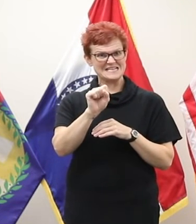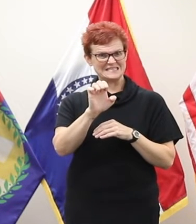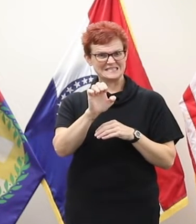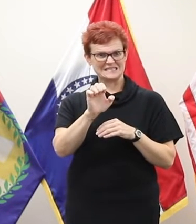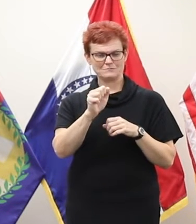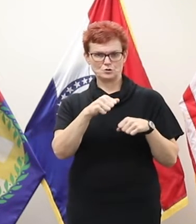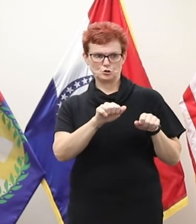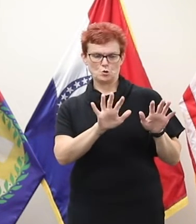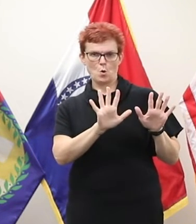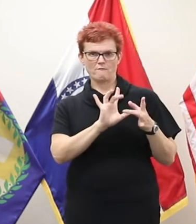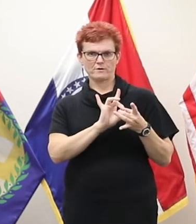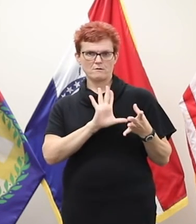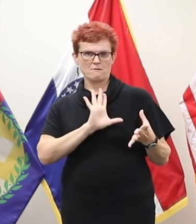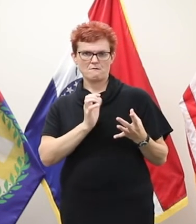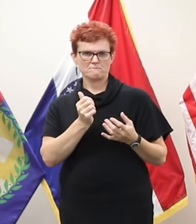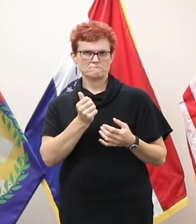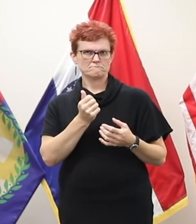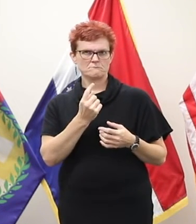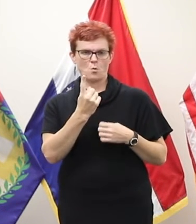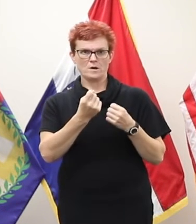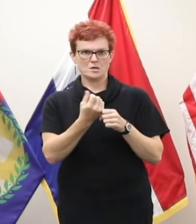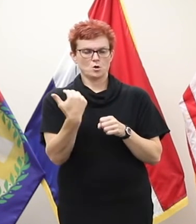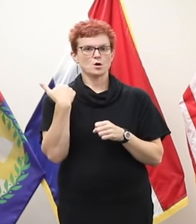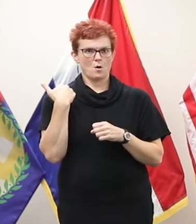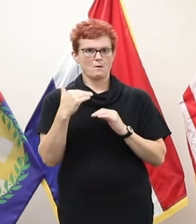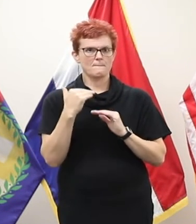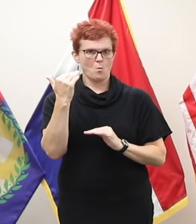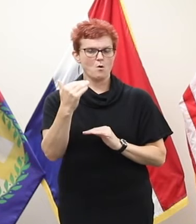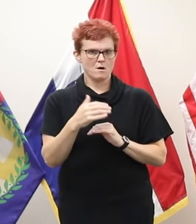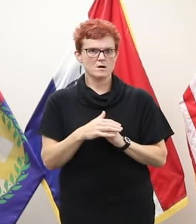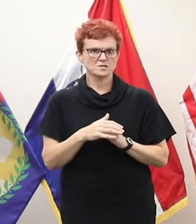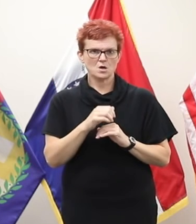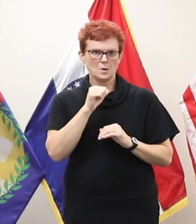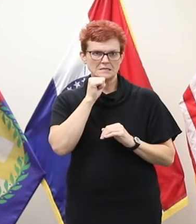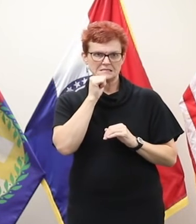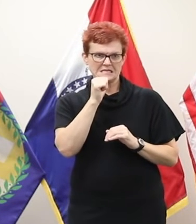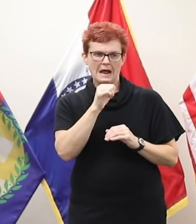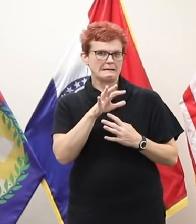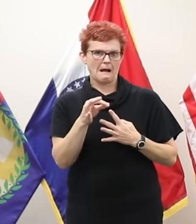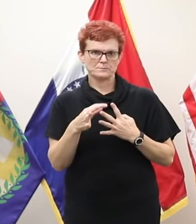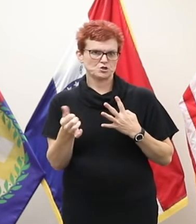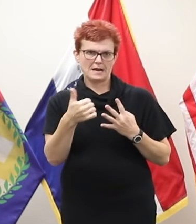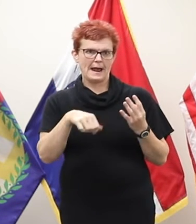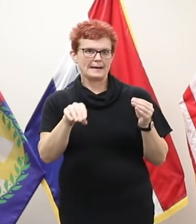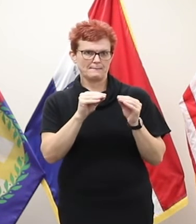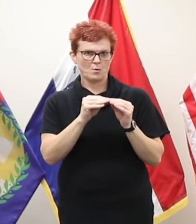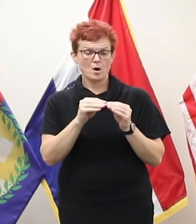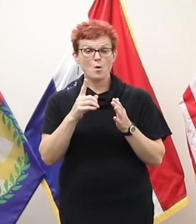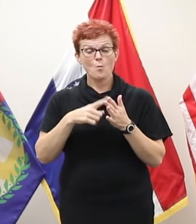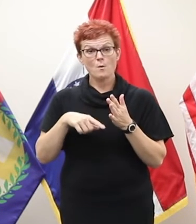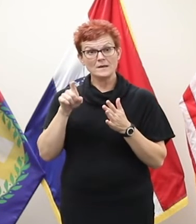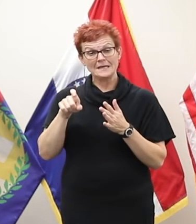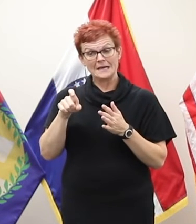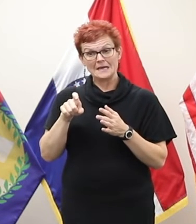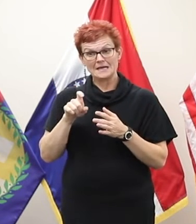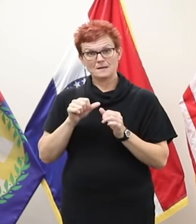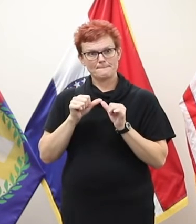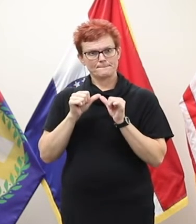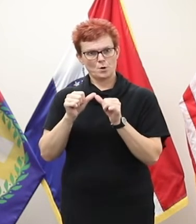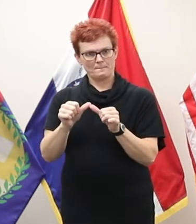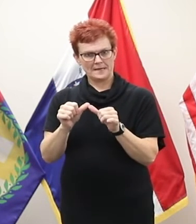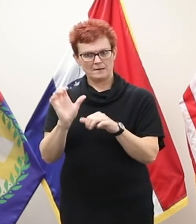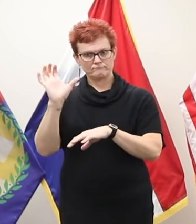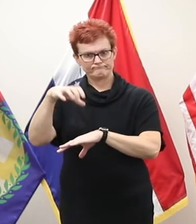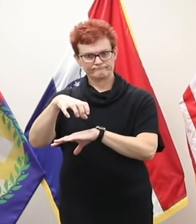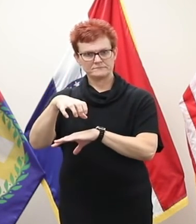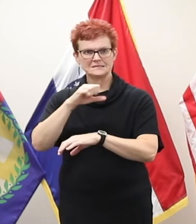a long time ago, many months ago, more than a year ago, and it's no longer an option. What we need is a permanent facility in St. Louis County.